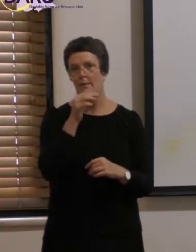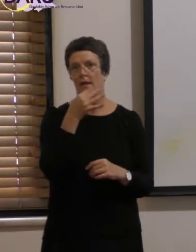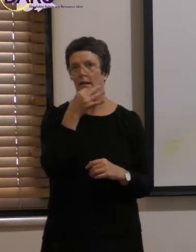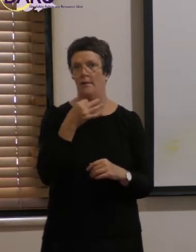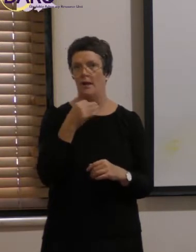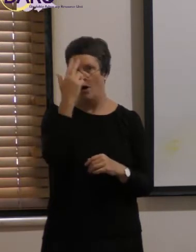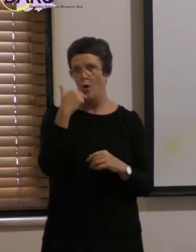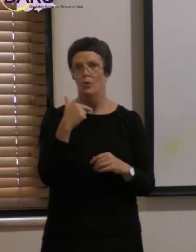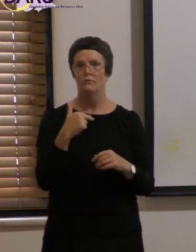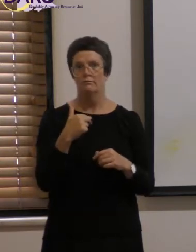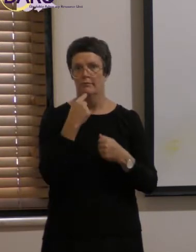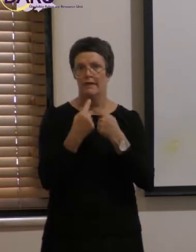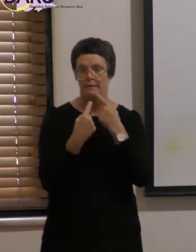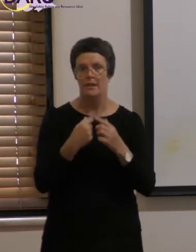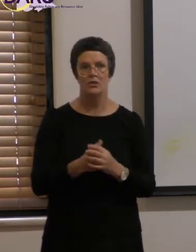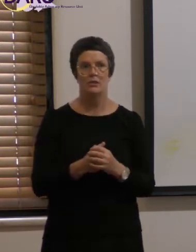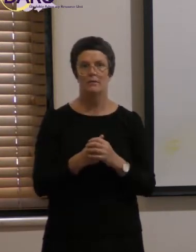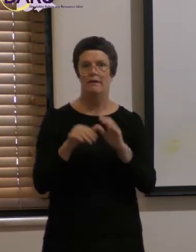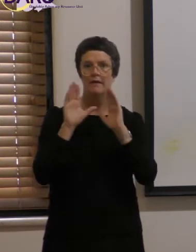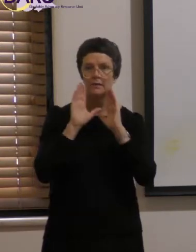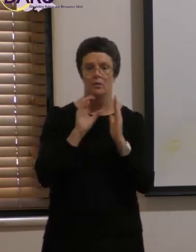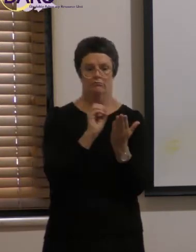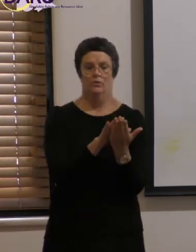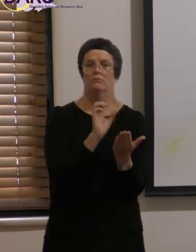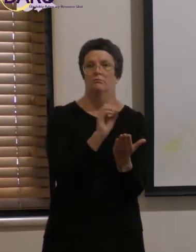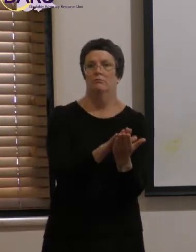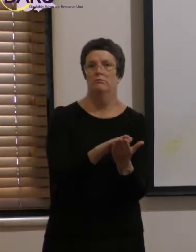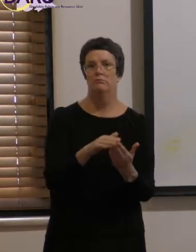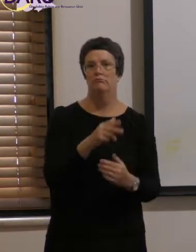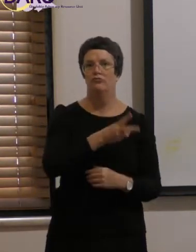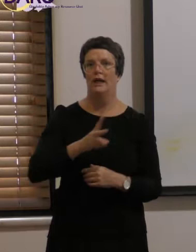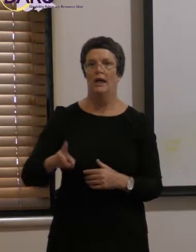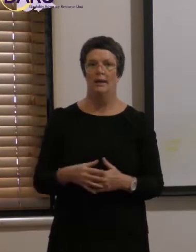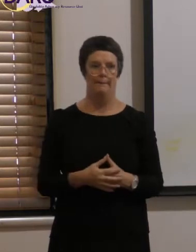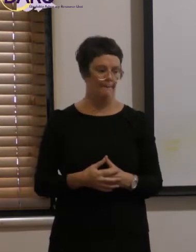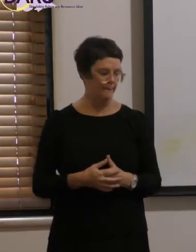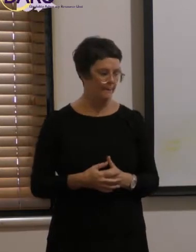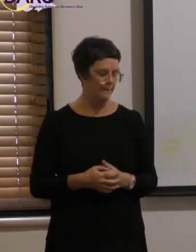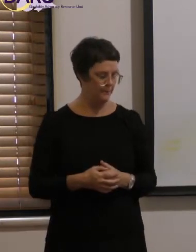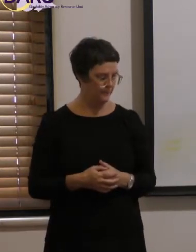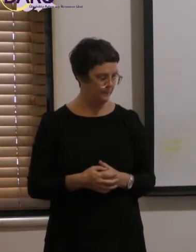we're constantly updating it with issues and the work that we're doing.